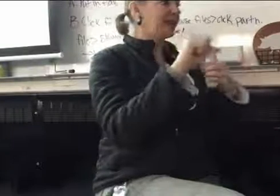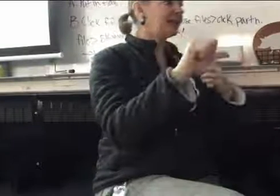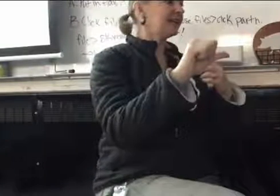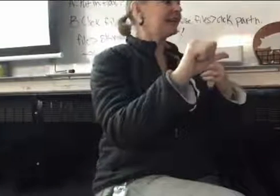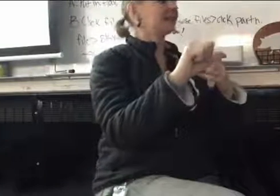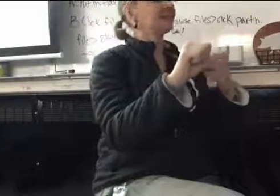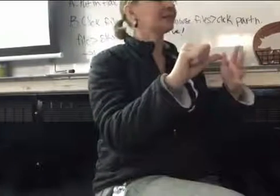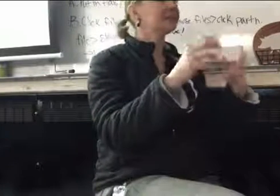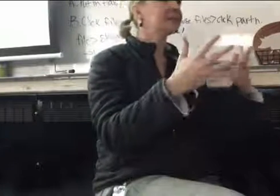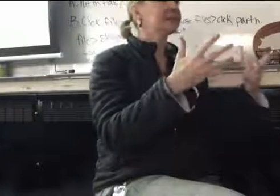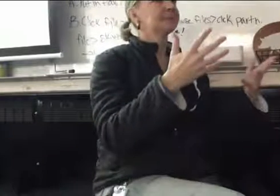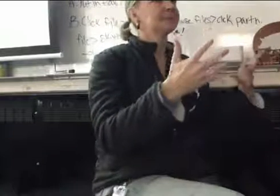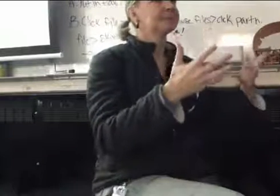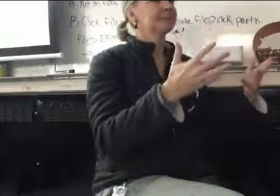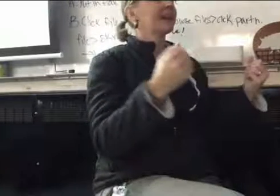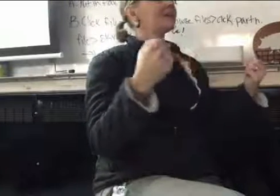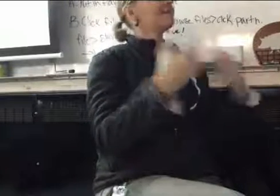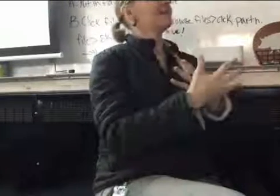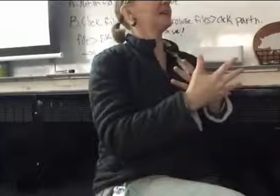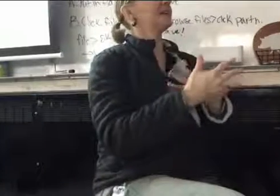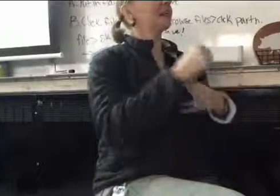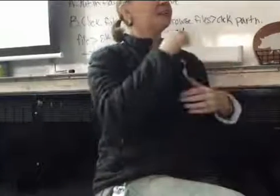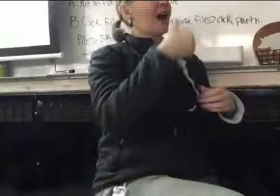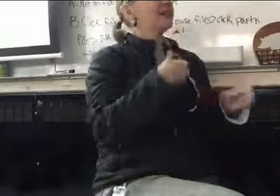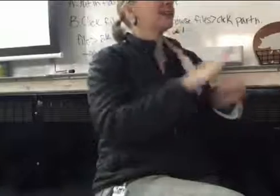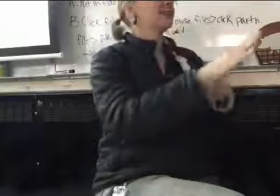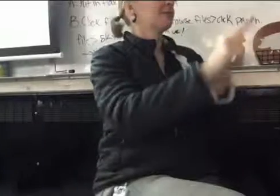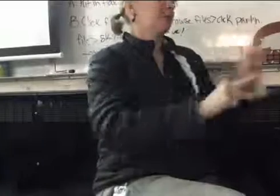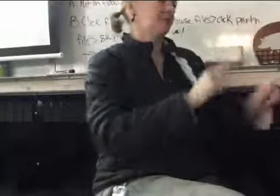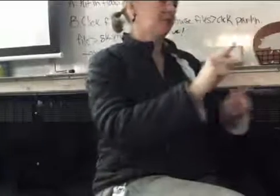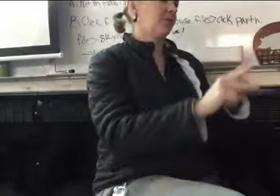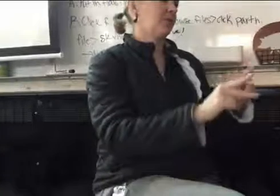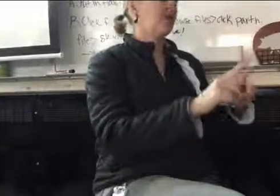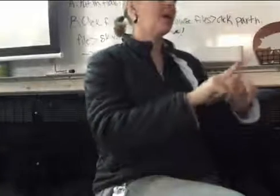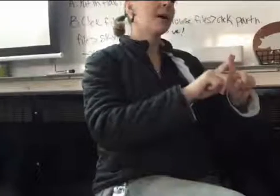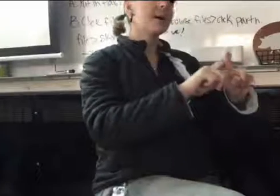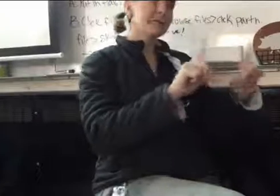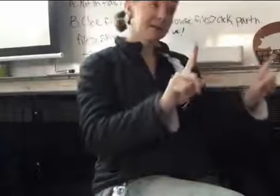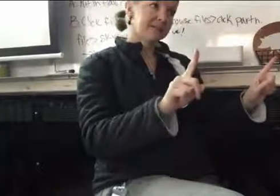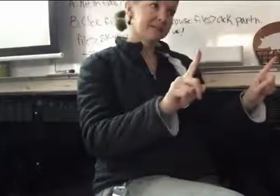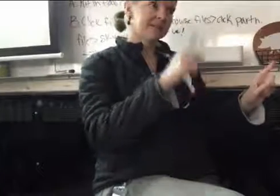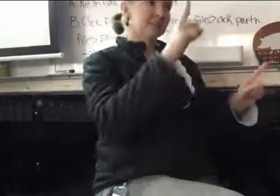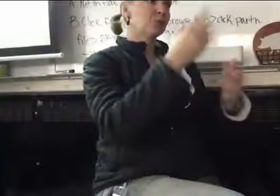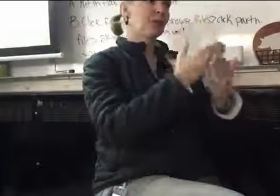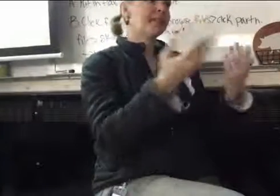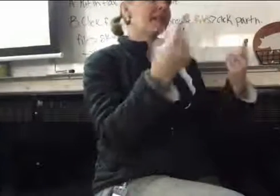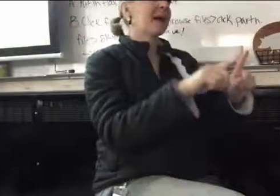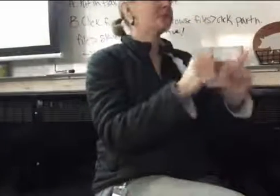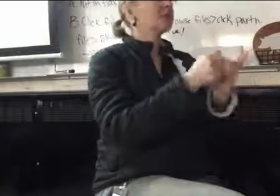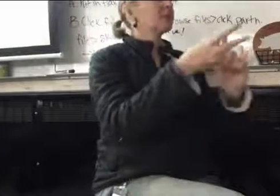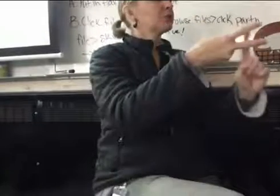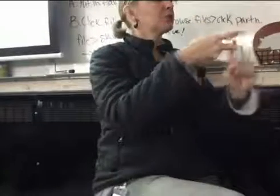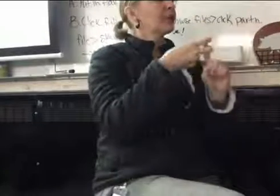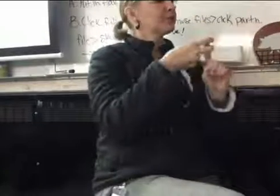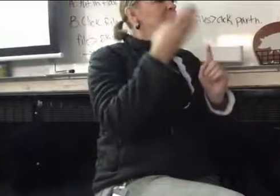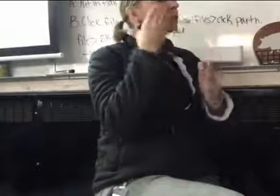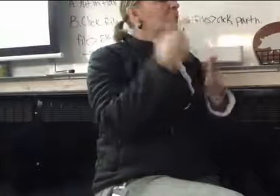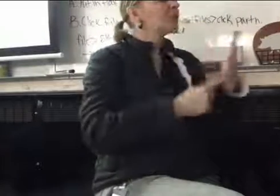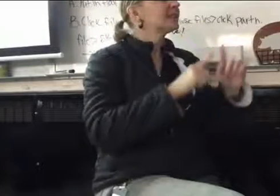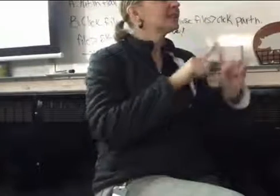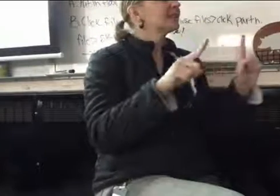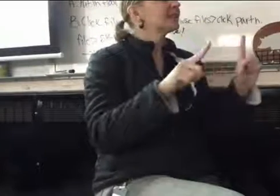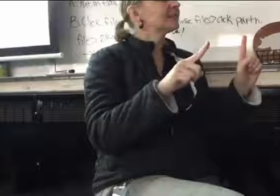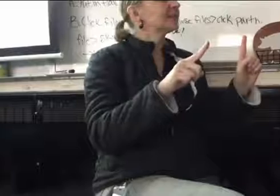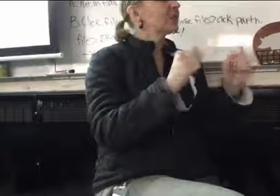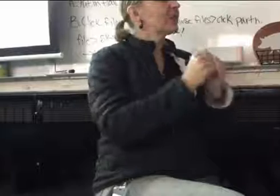retribution or without any fear of not getting enough people. However, there's one thing that happens with the draft. Does anybody know what was different about the draft